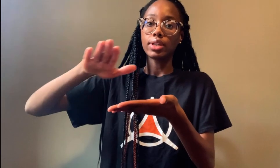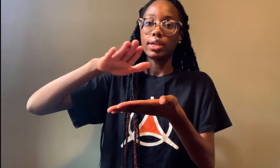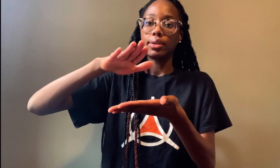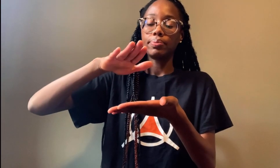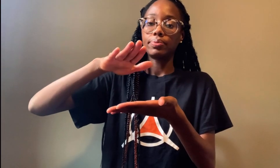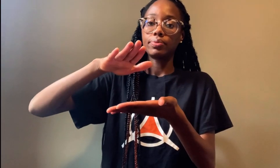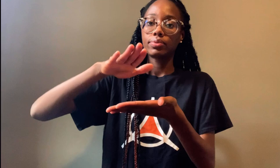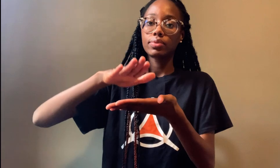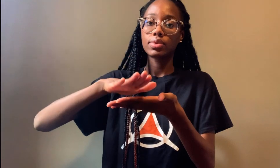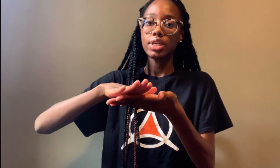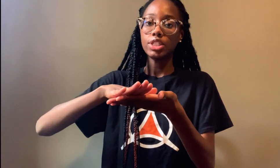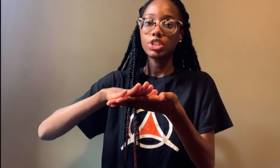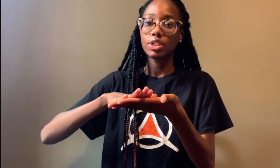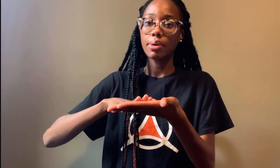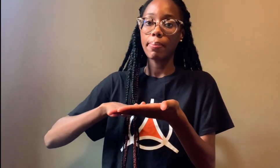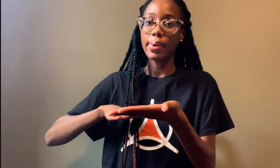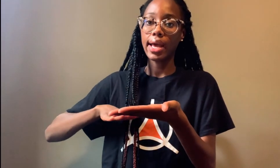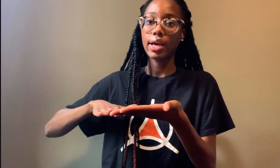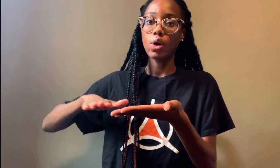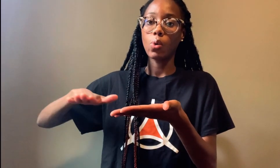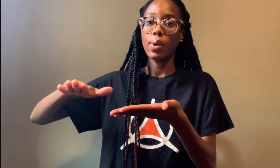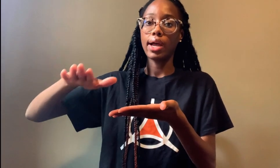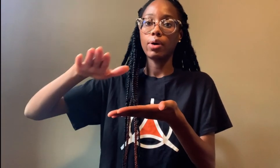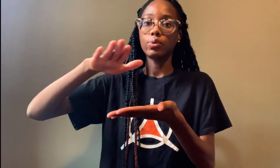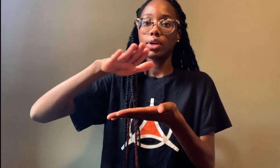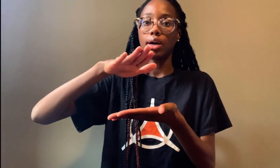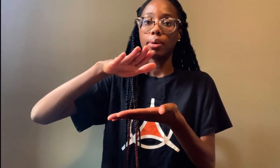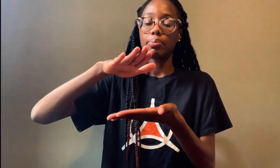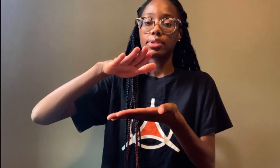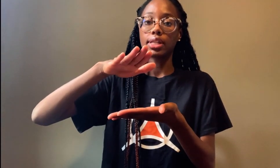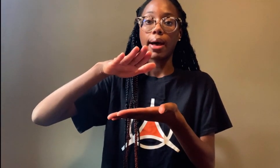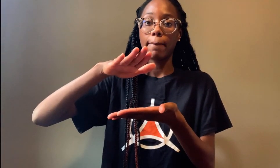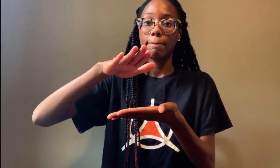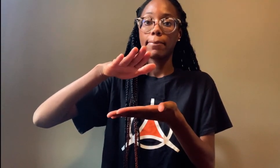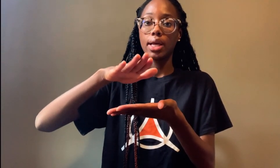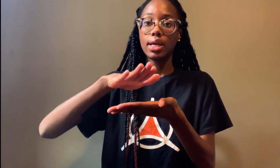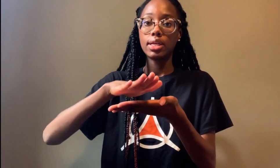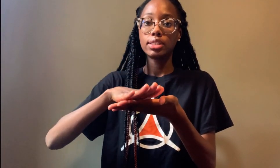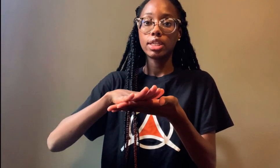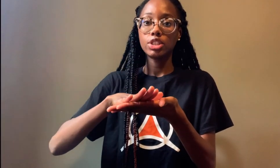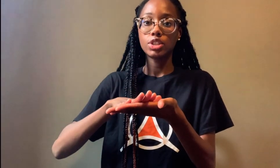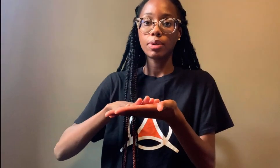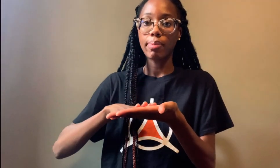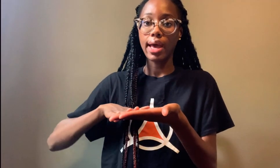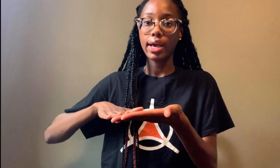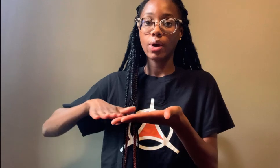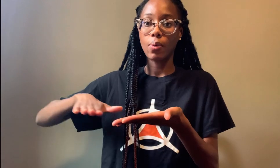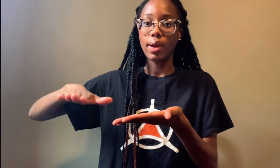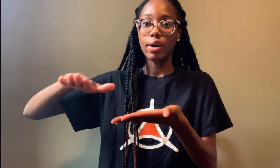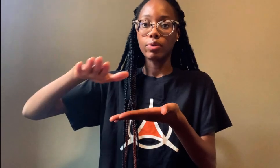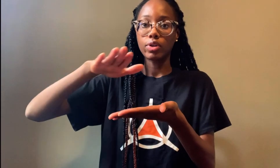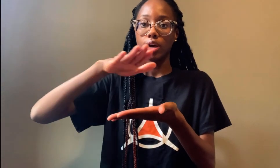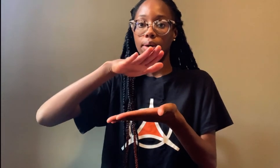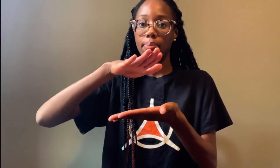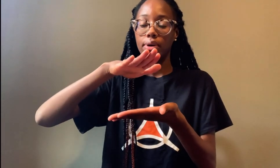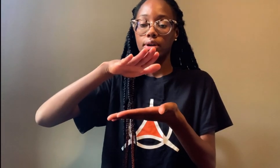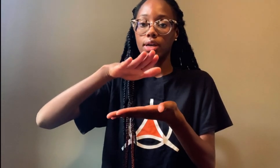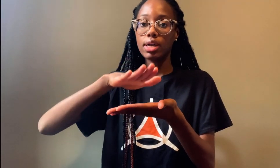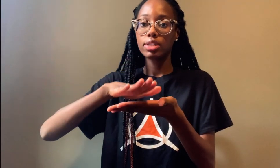up. Touch, back, around, up, stop. Touch, back, around, up.